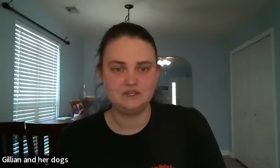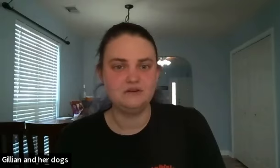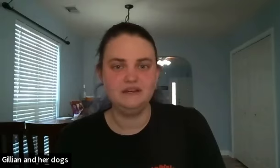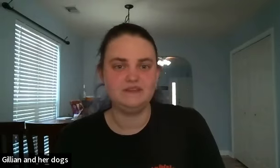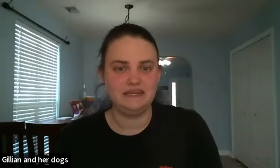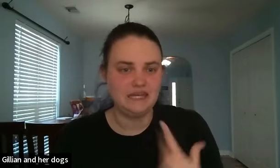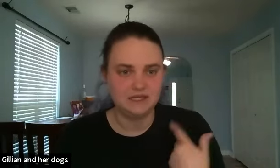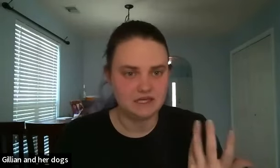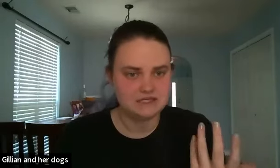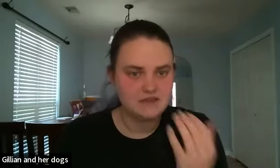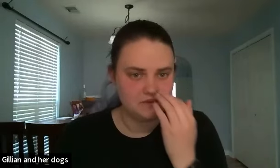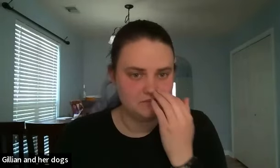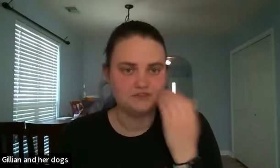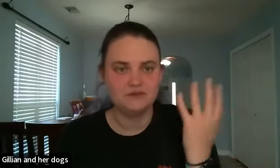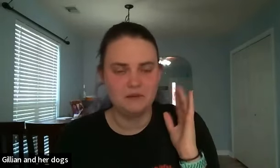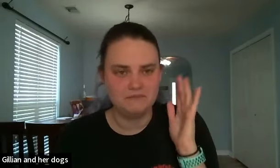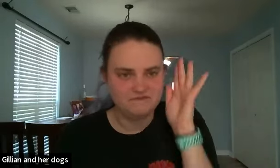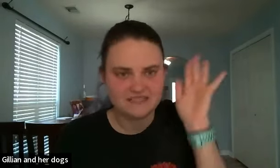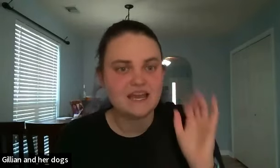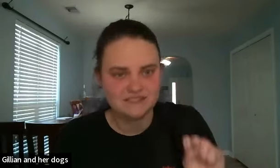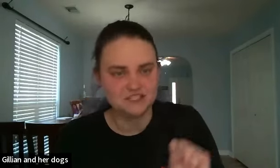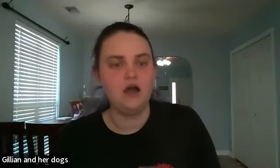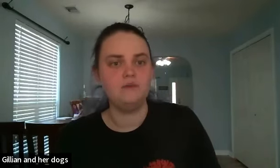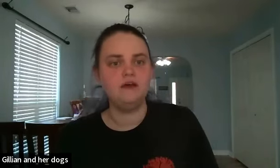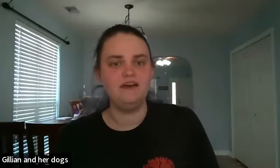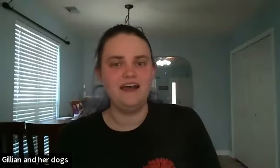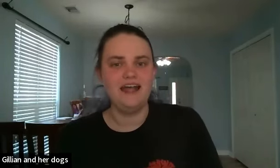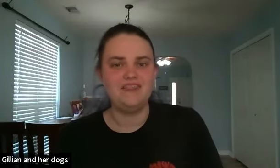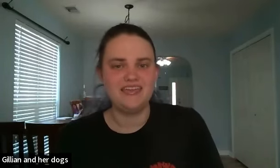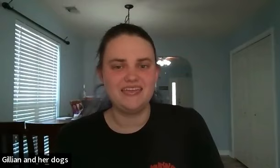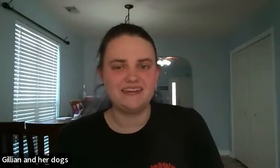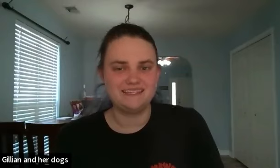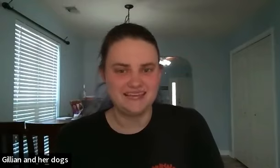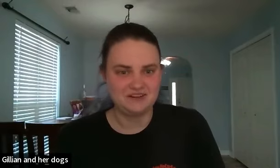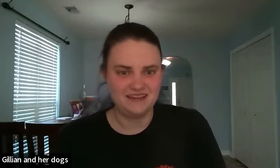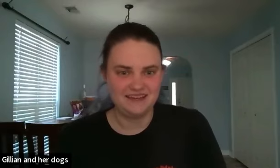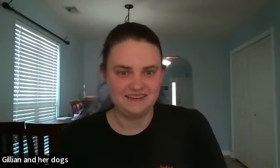Y'all don't even like need me to sign them. Y'all are doing a fantastic job. And then Saturday.